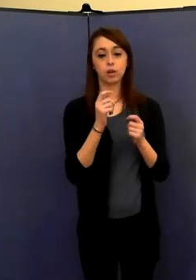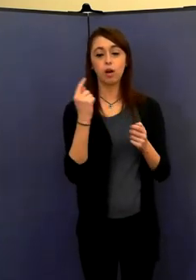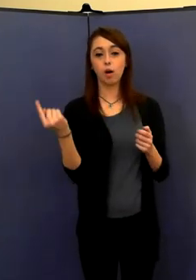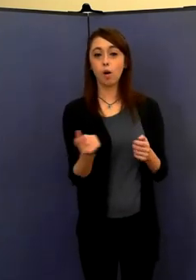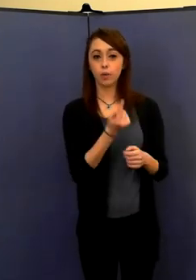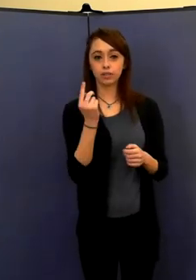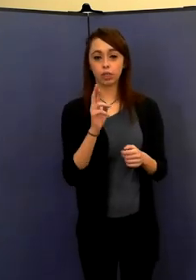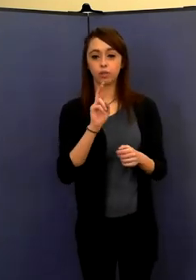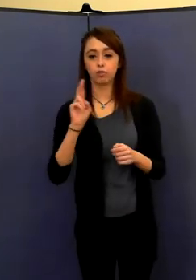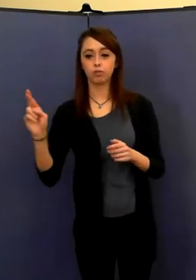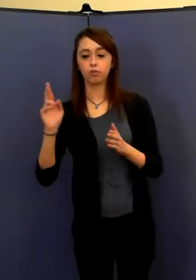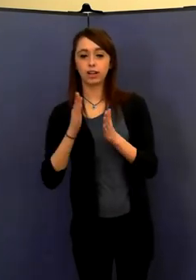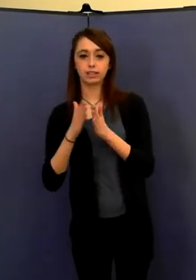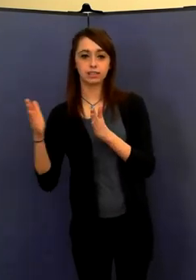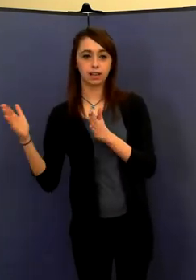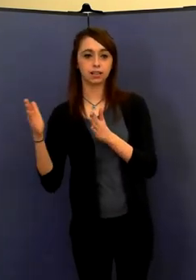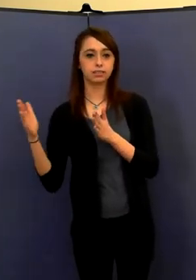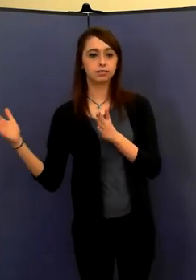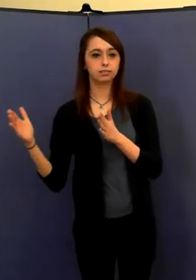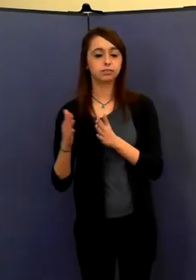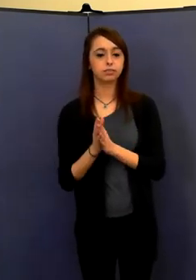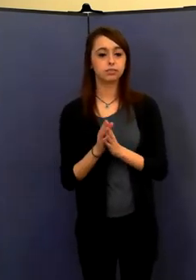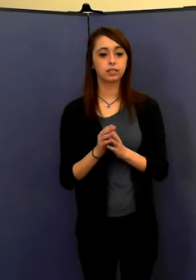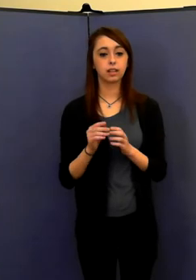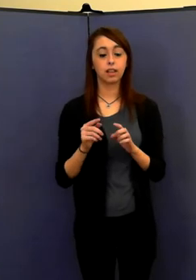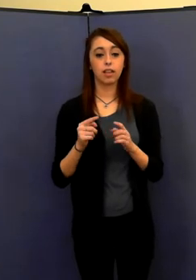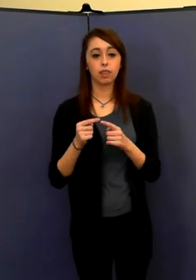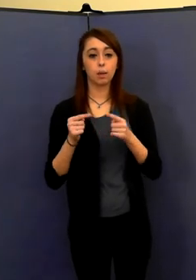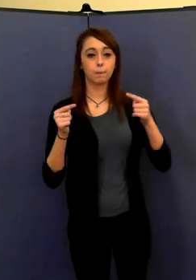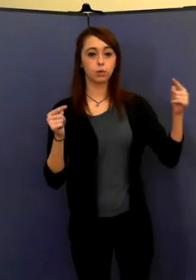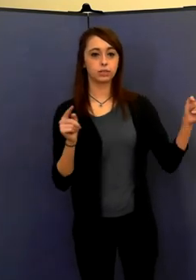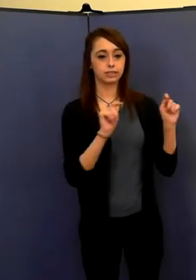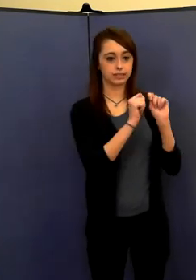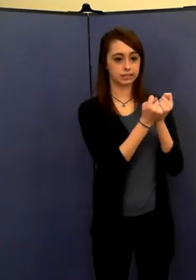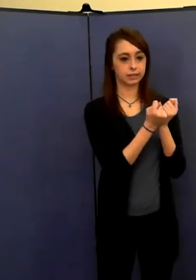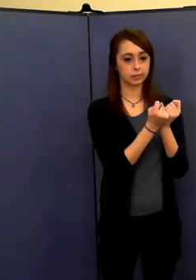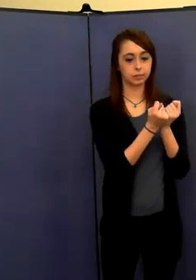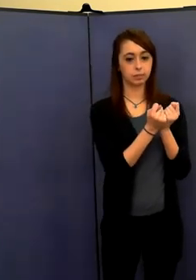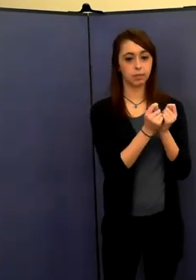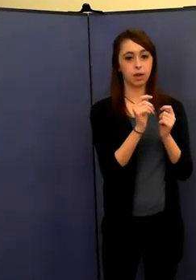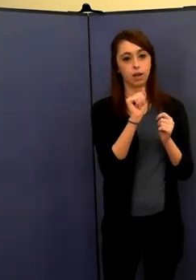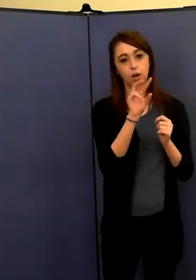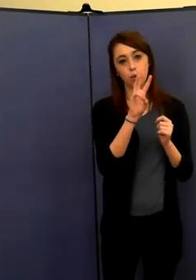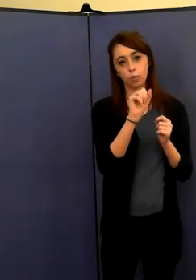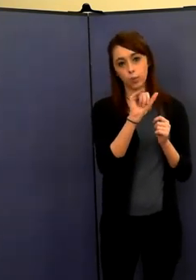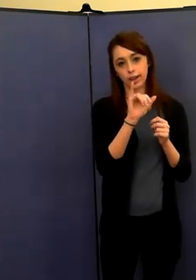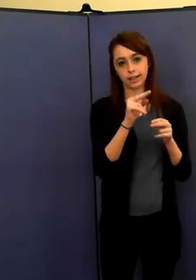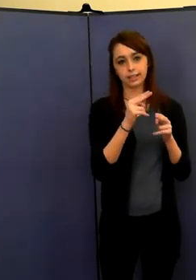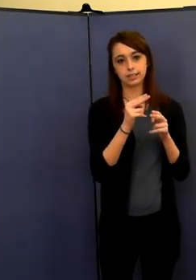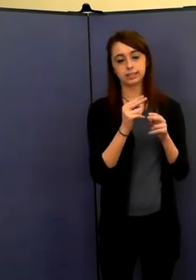that's where they're located, and the opposing team, the away team is what they're called, is on the left side of the field.